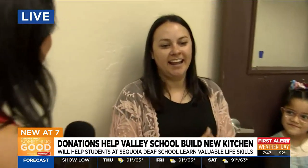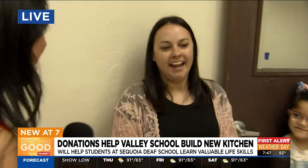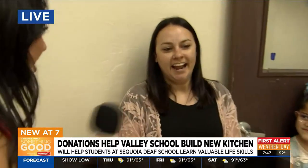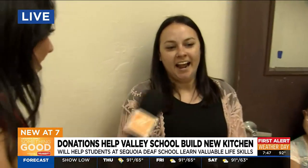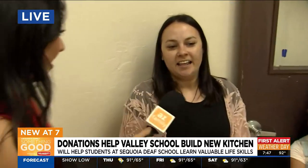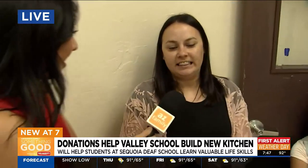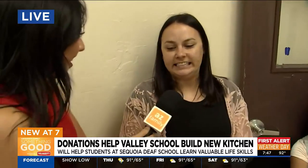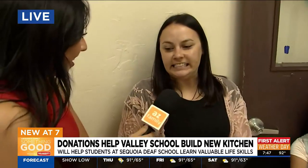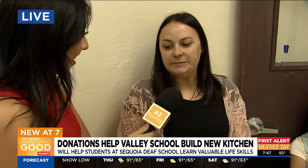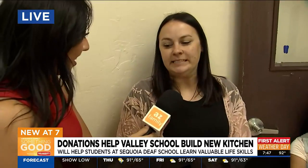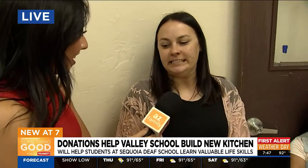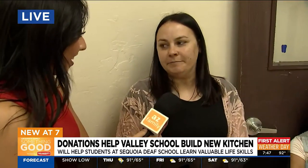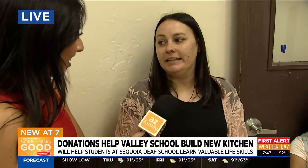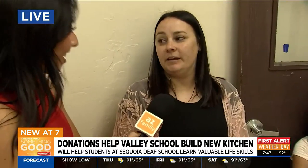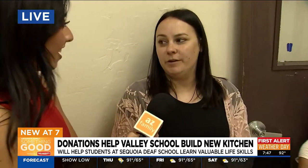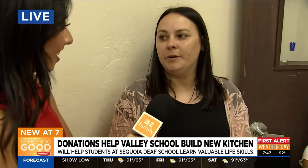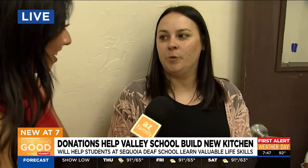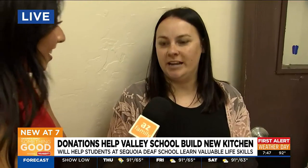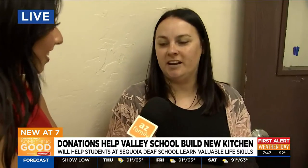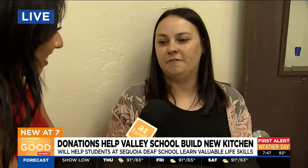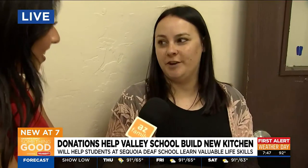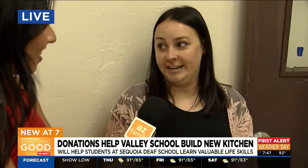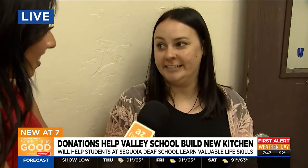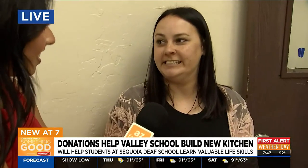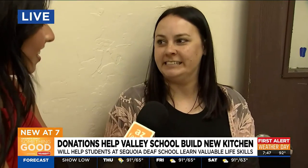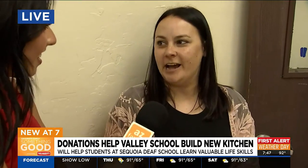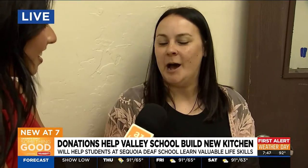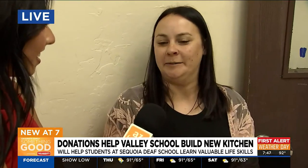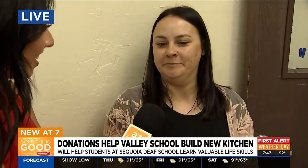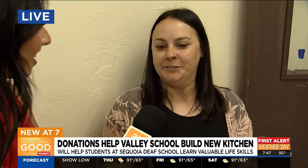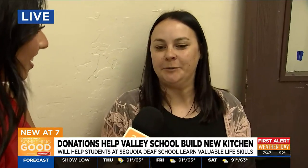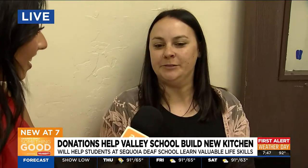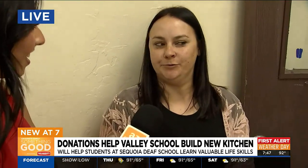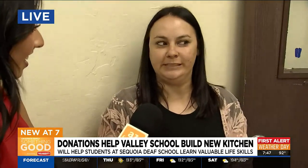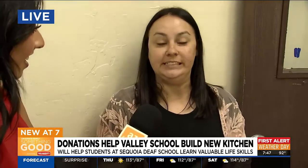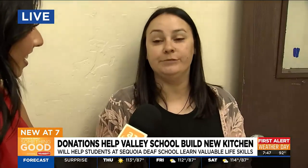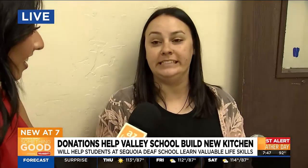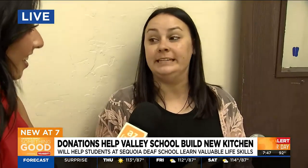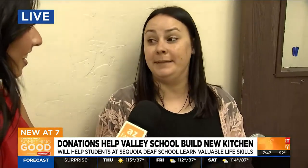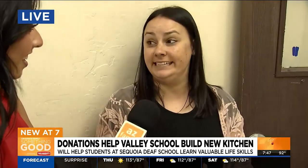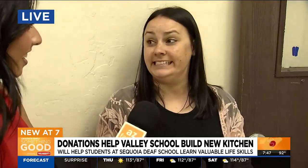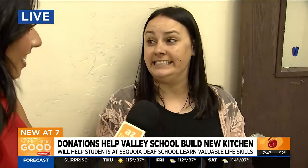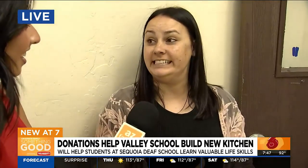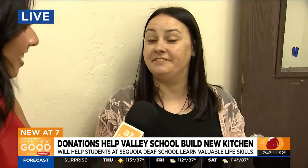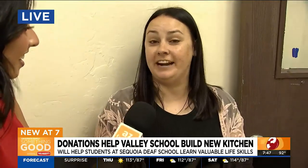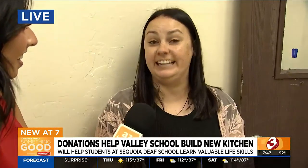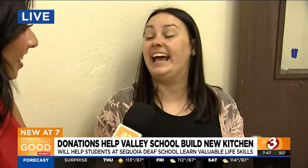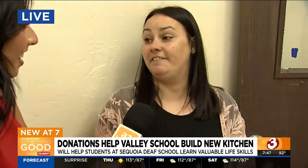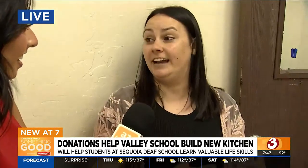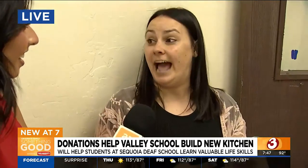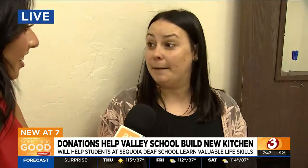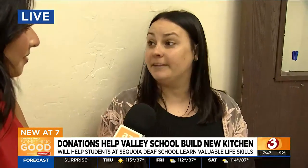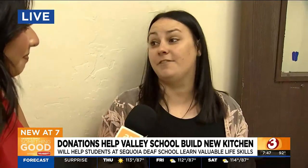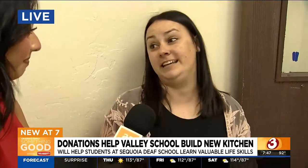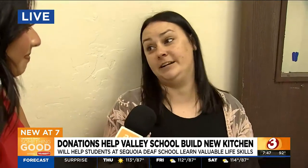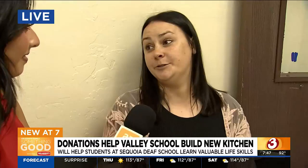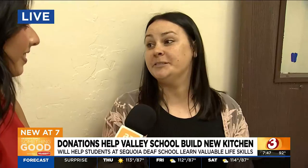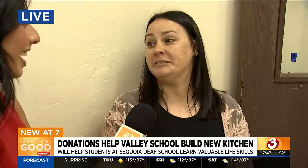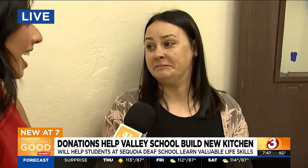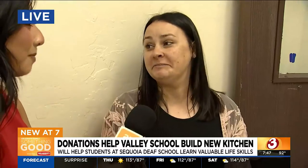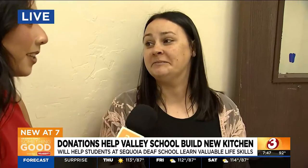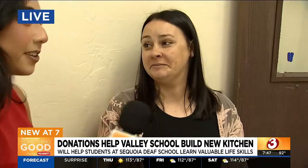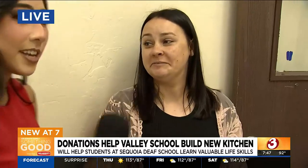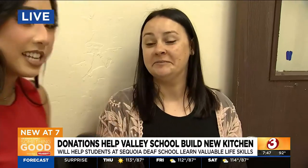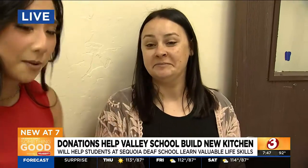in person now? This has been something that we've been working on for years. So, it's really, really amazing to finally have it happen for the